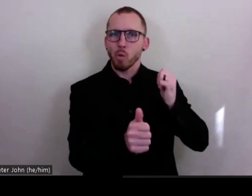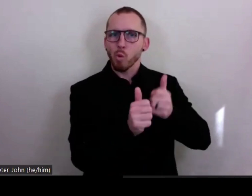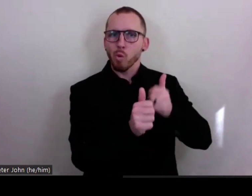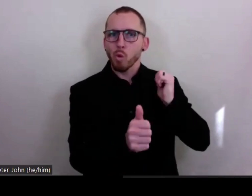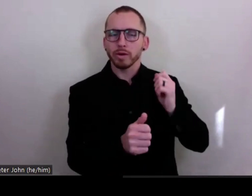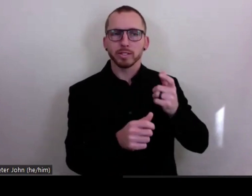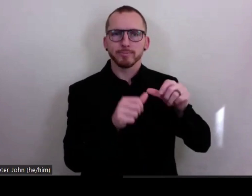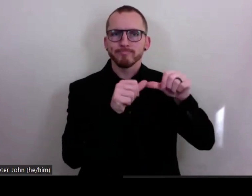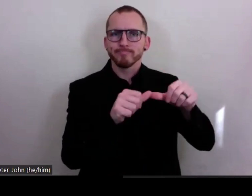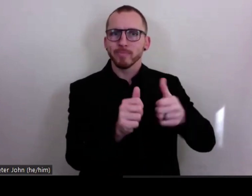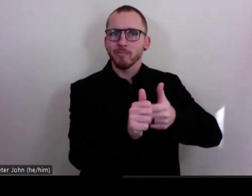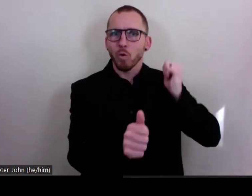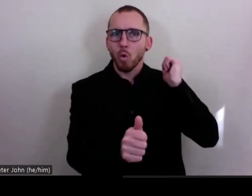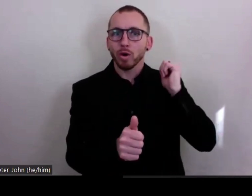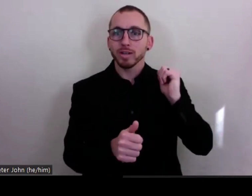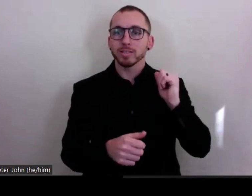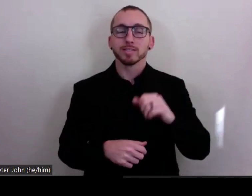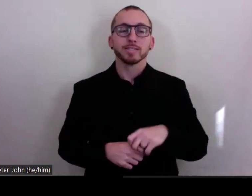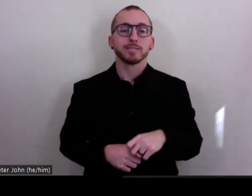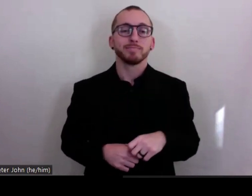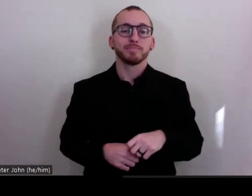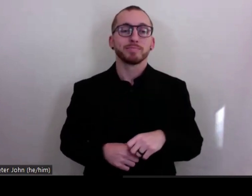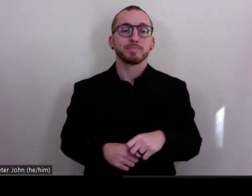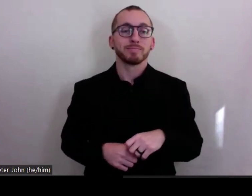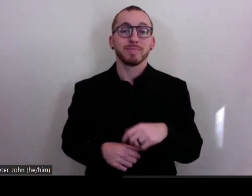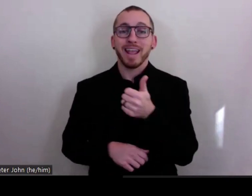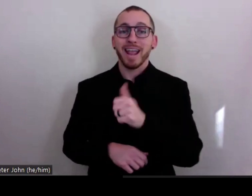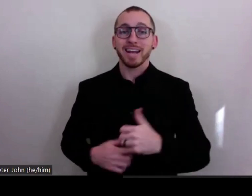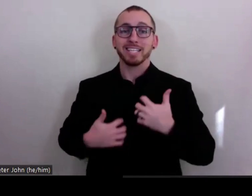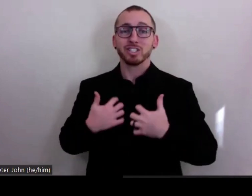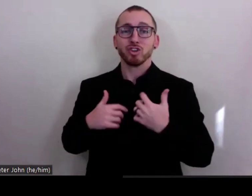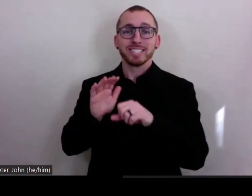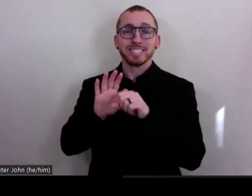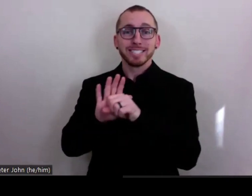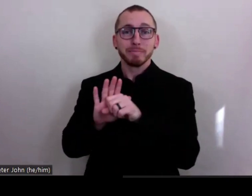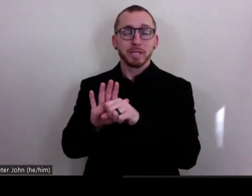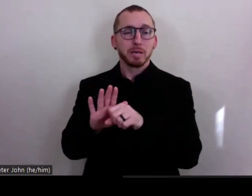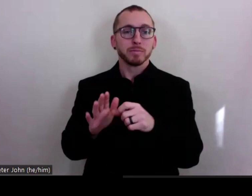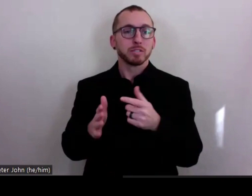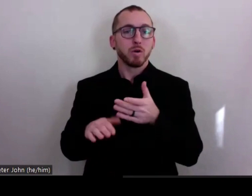avoidance of distressing trauma symptoms or trauma-related stimuli after the event,